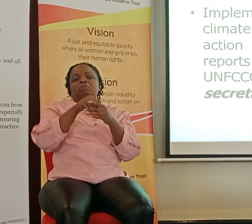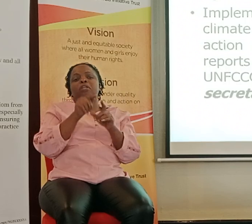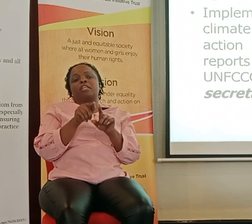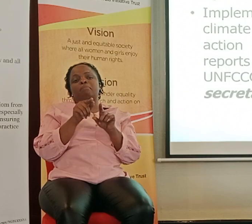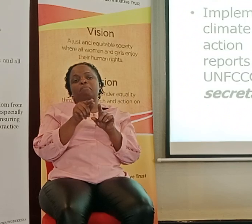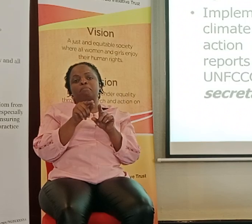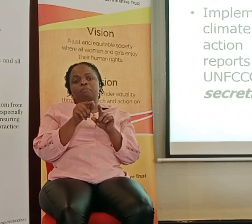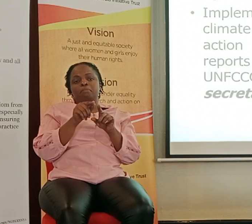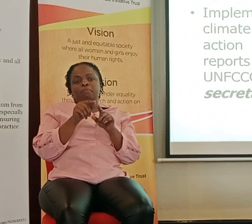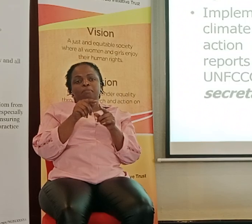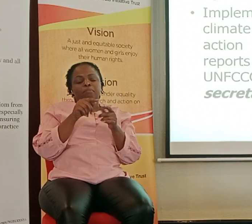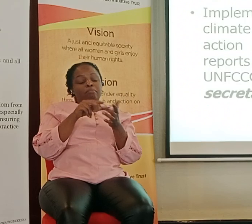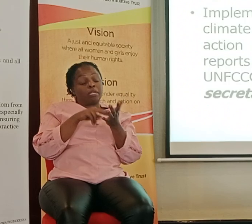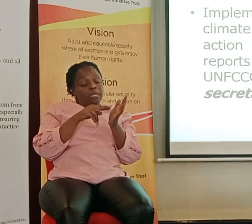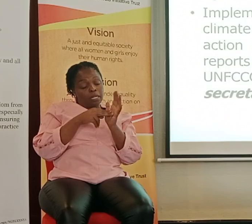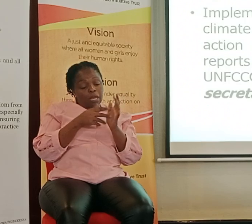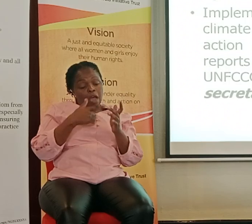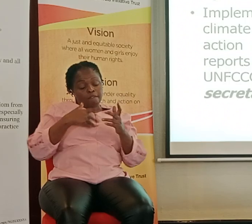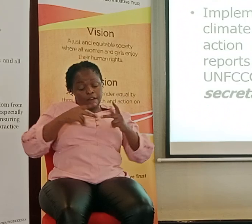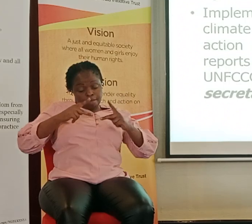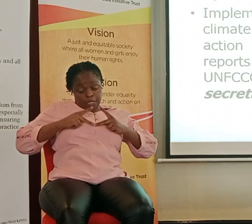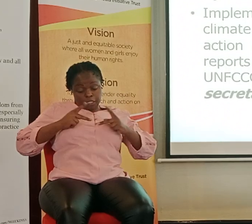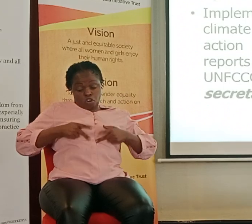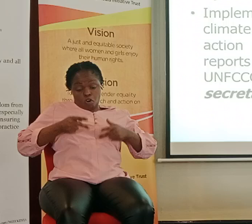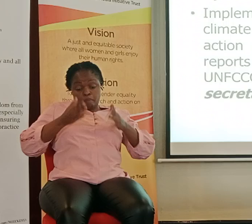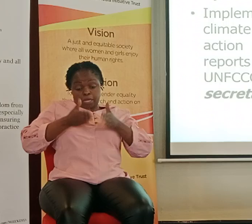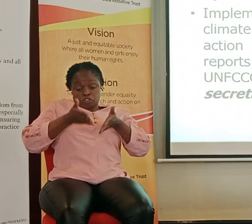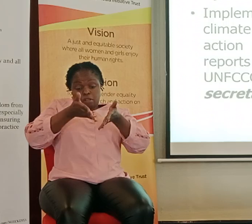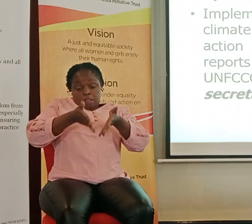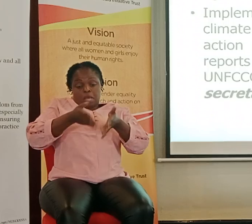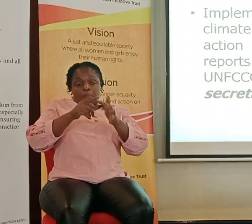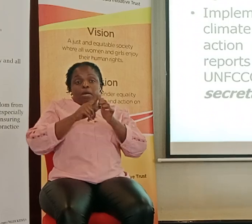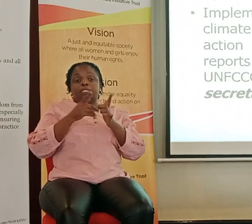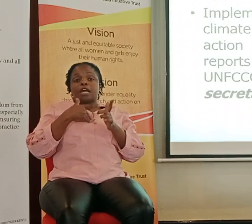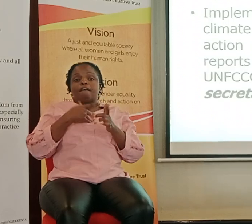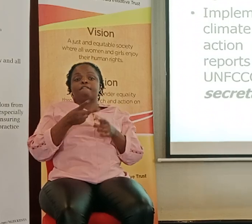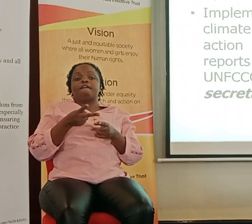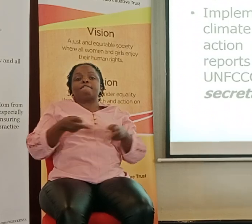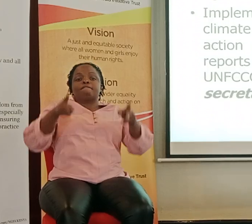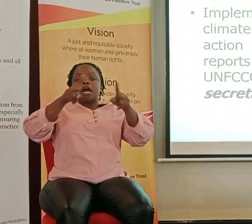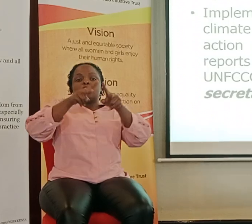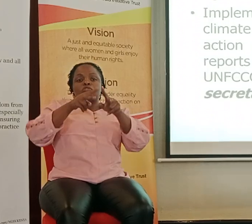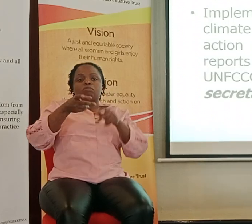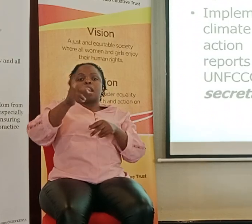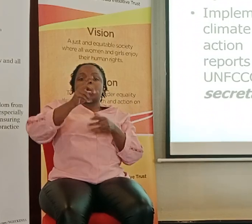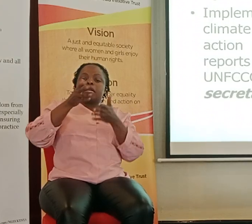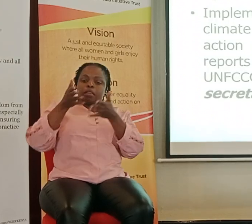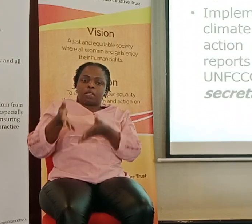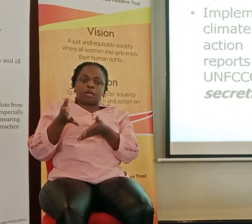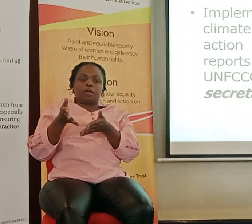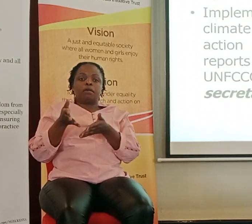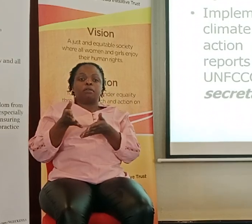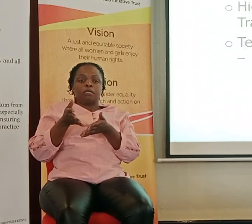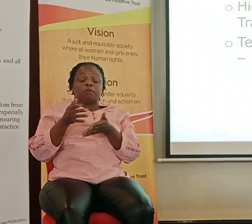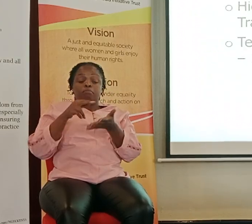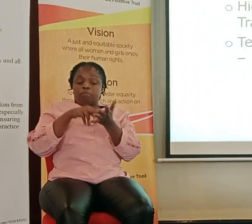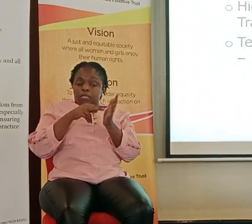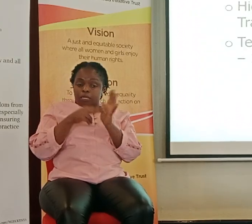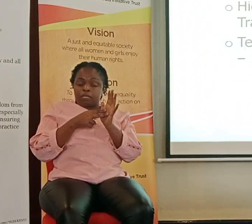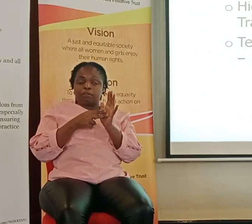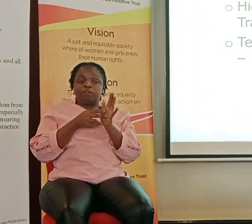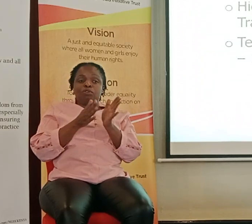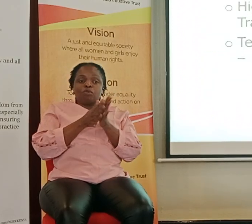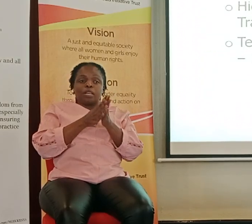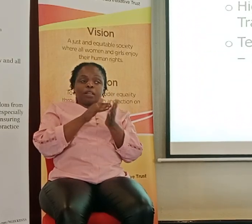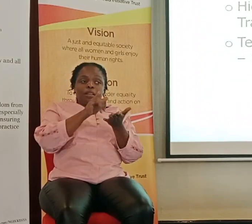because there is the physical presence and there is the value addition. So I think with